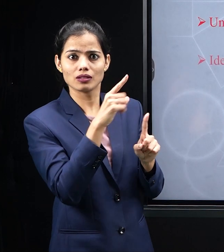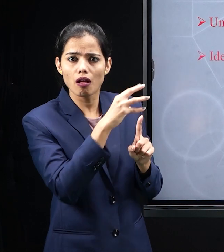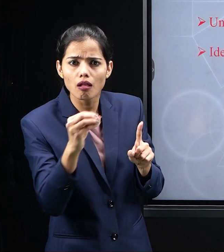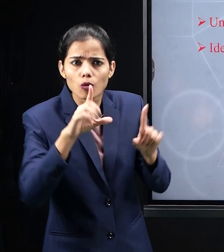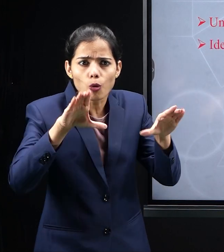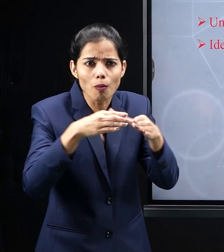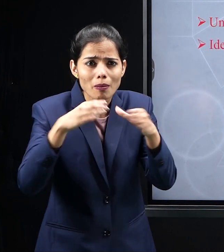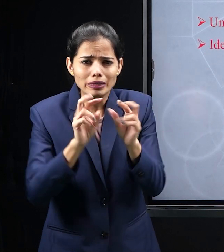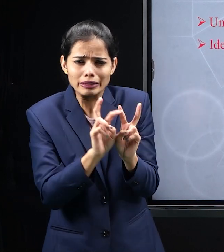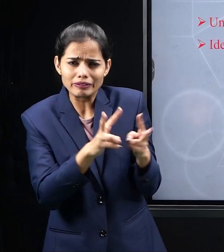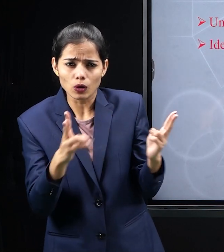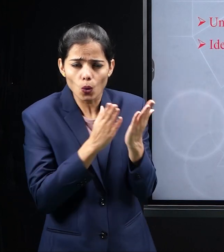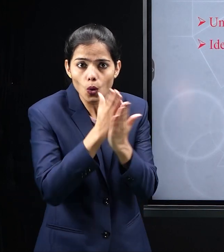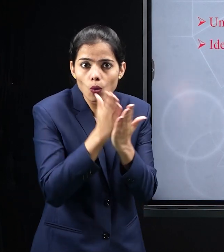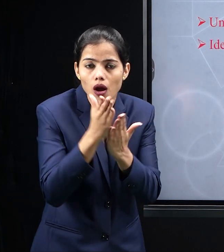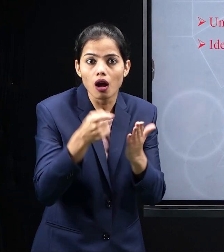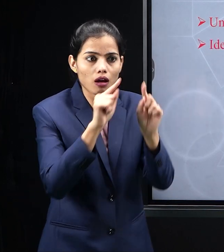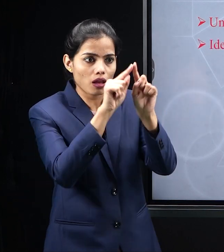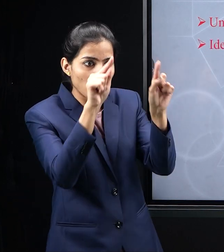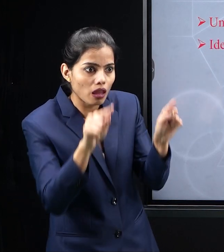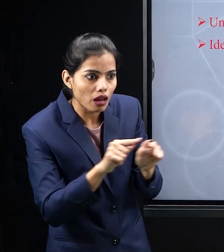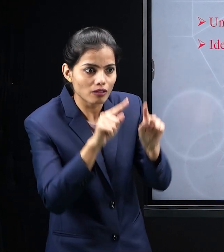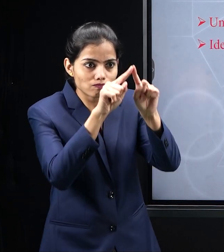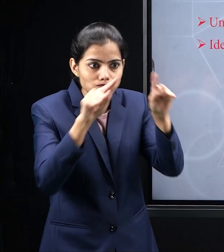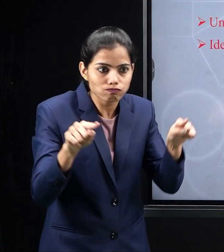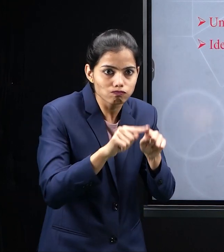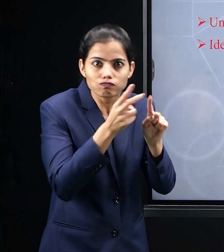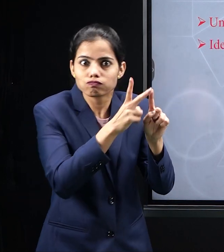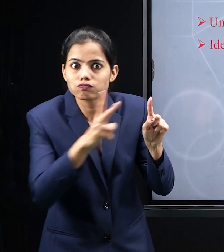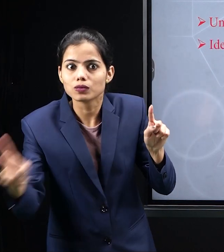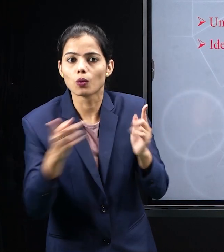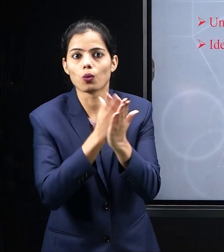Identify and classify different types of quadrilaterals.